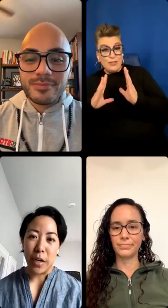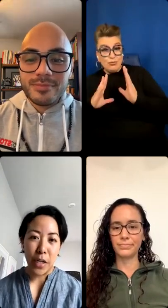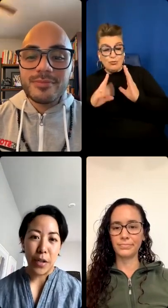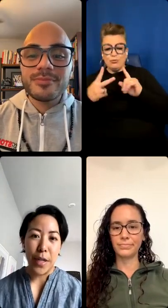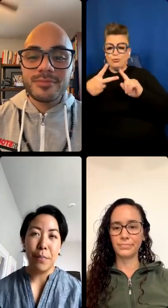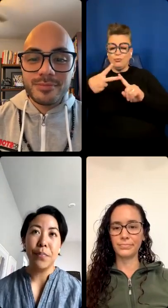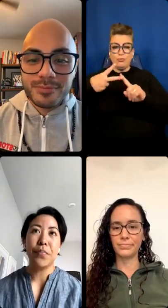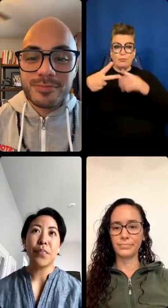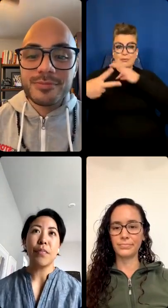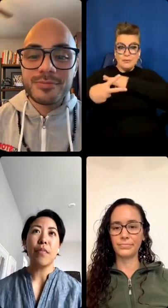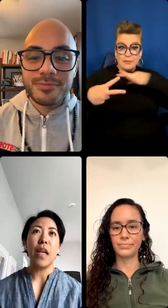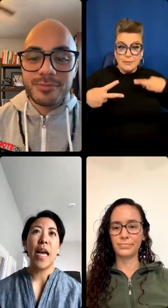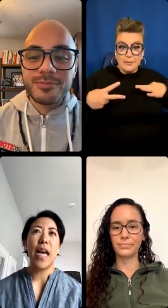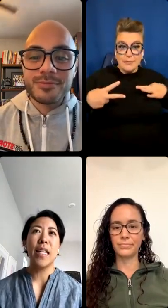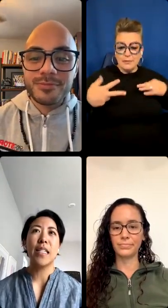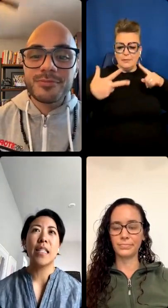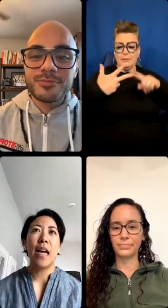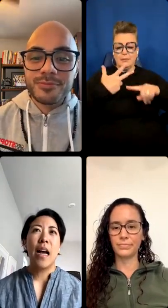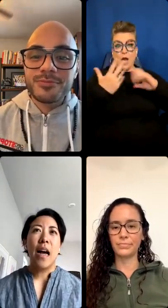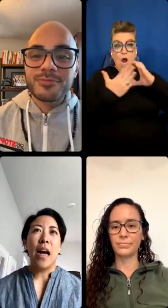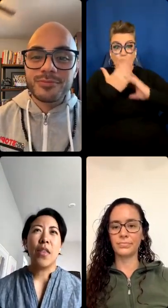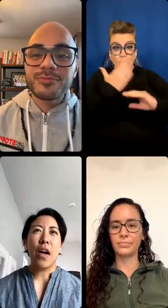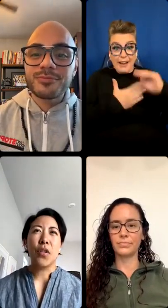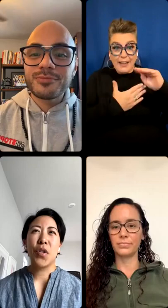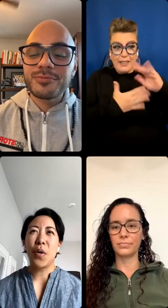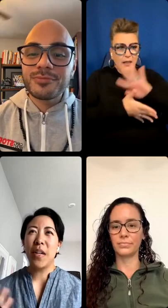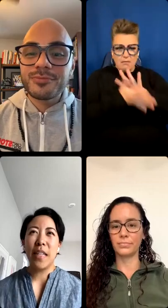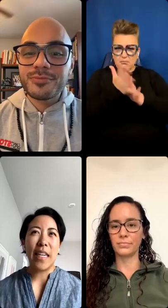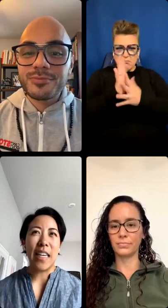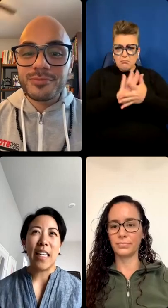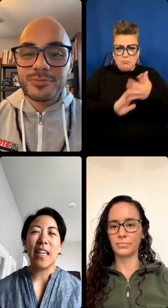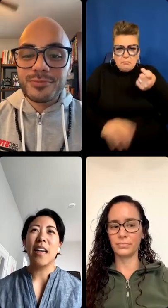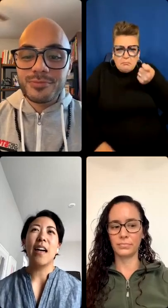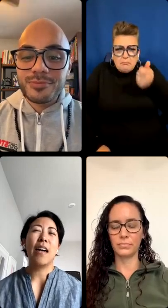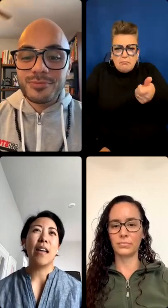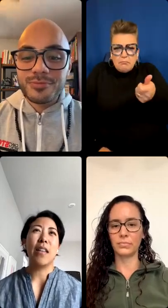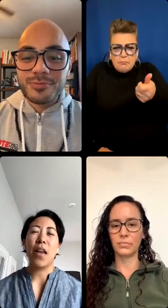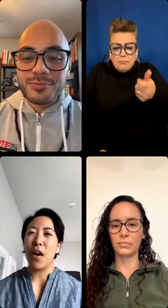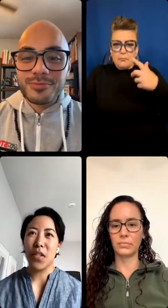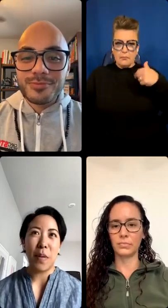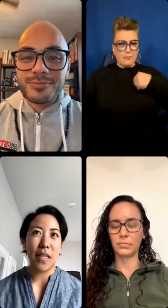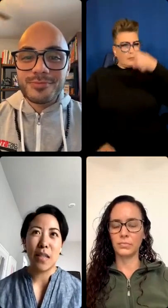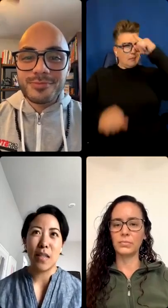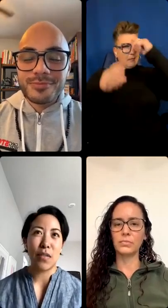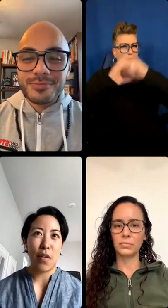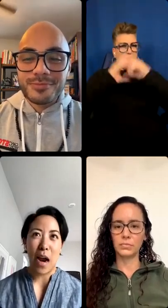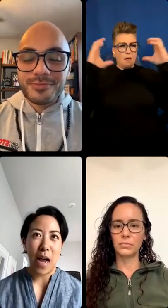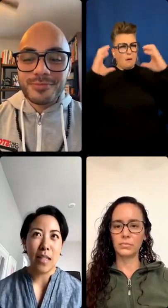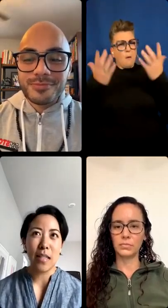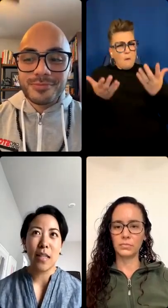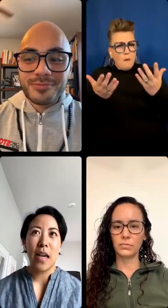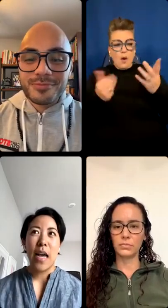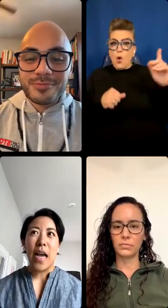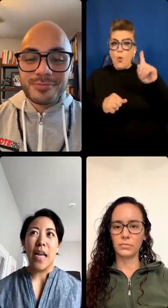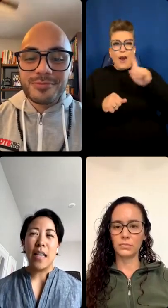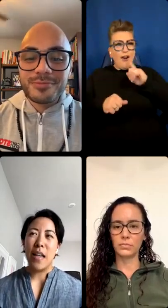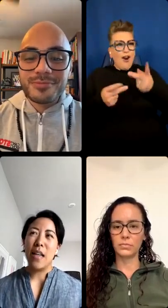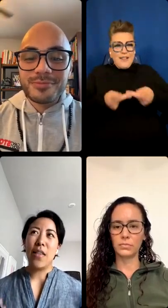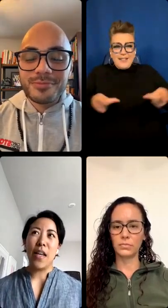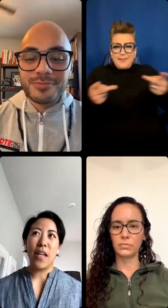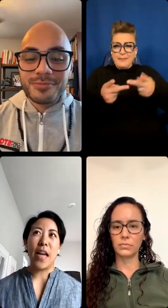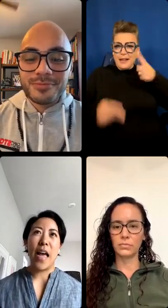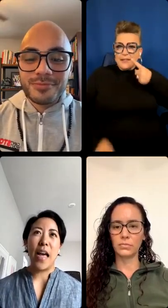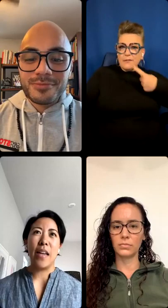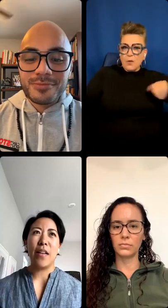in curriculum. And I thought, surely there are spaces for us. And